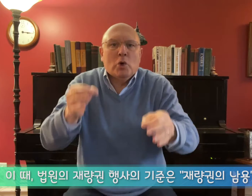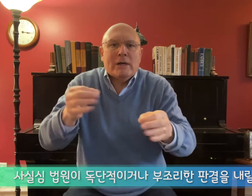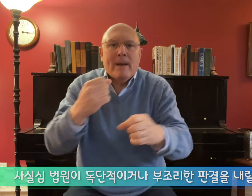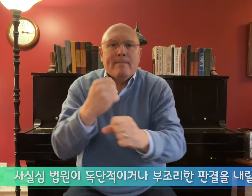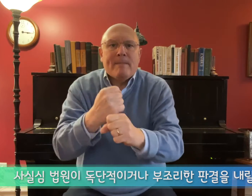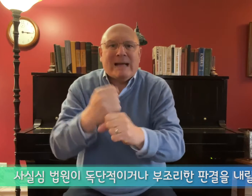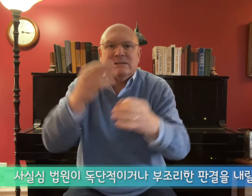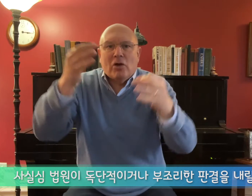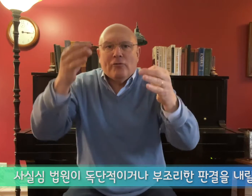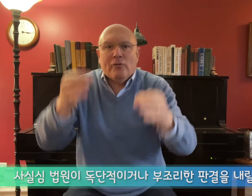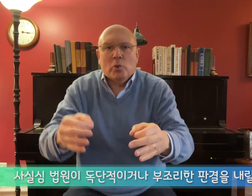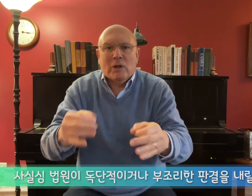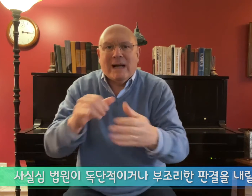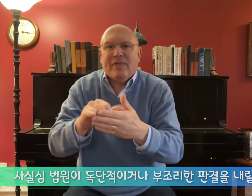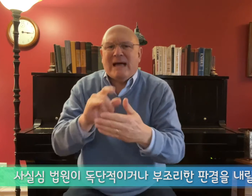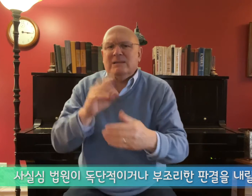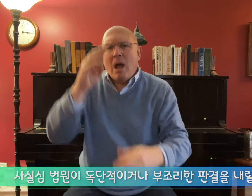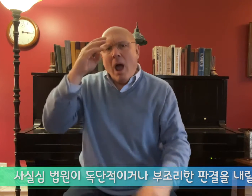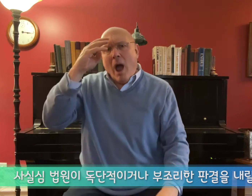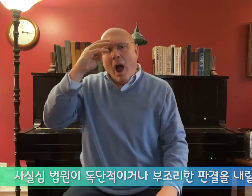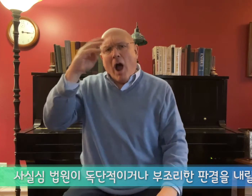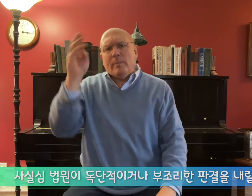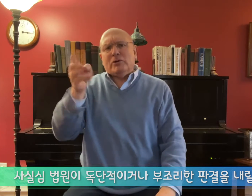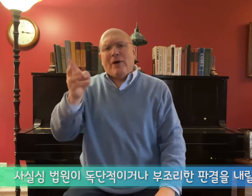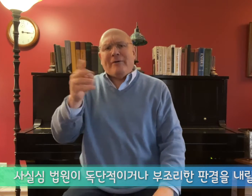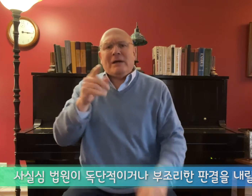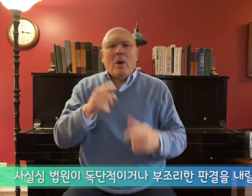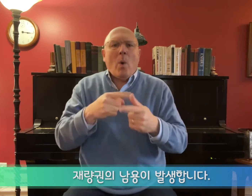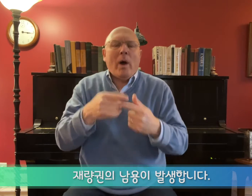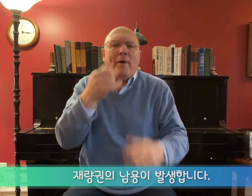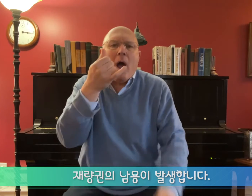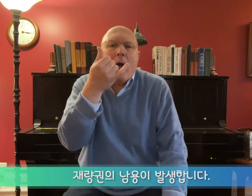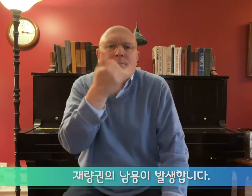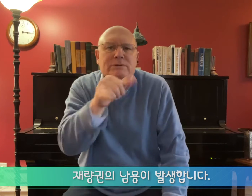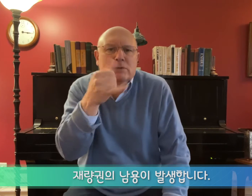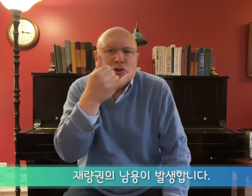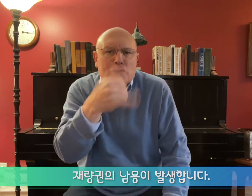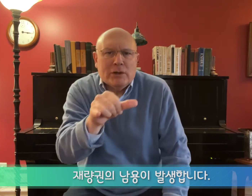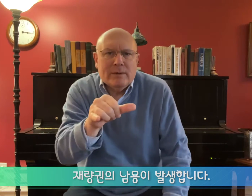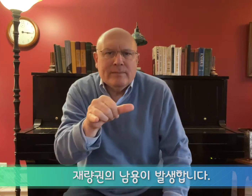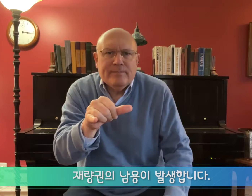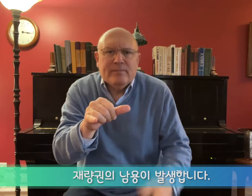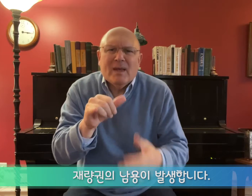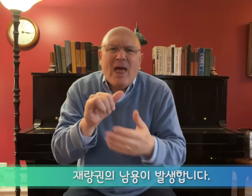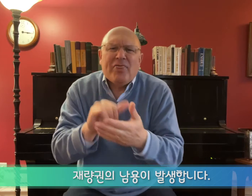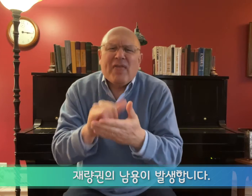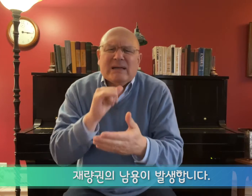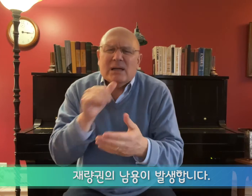which occurs when the trial court makes a ruling that is arbitrary or absurd.